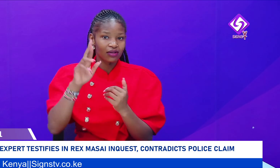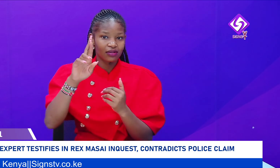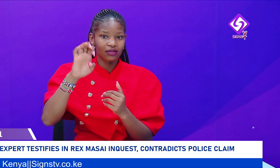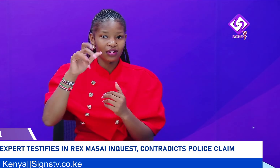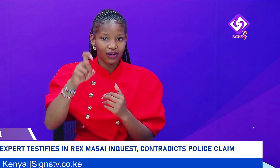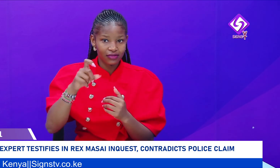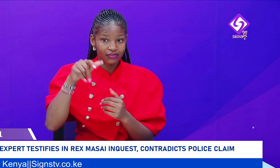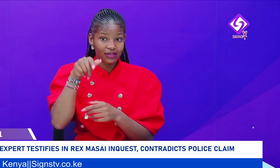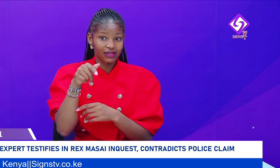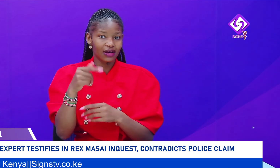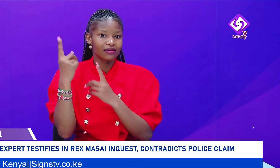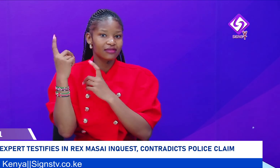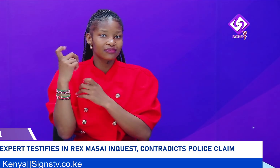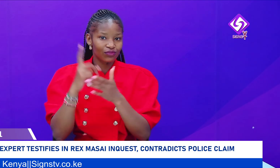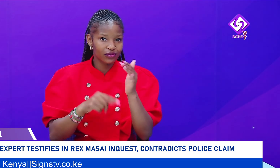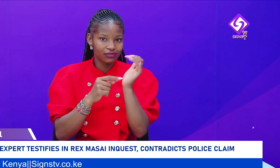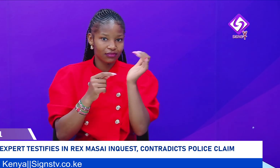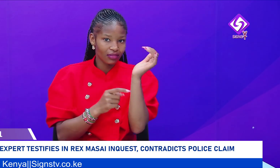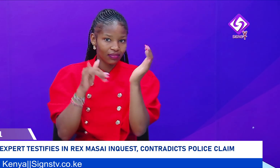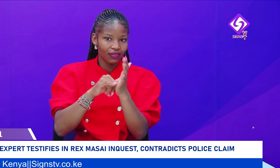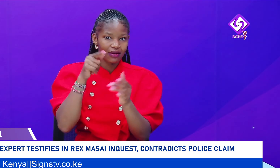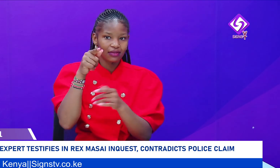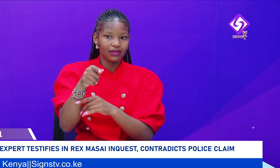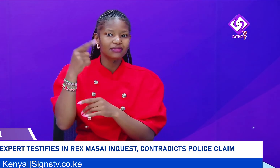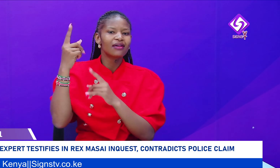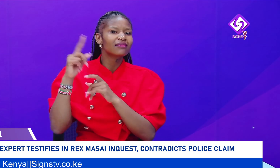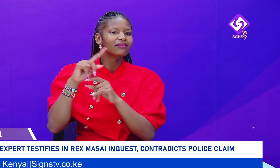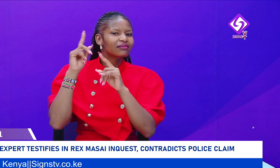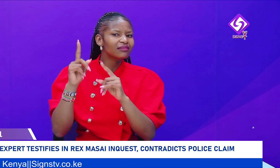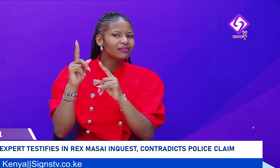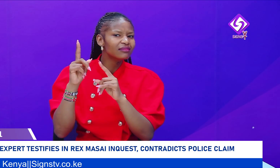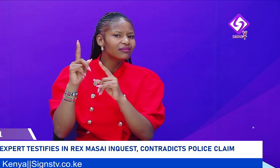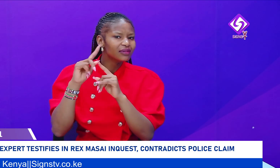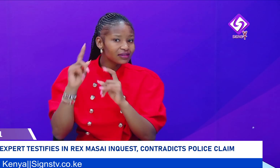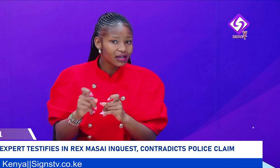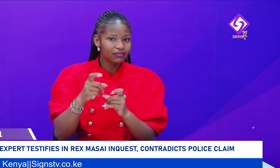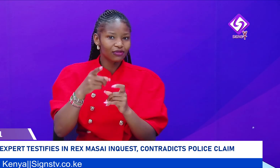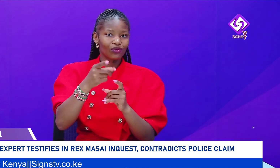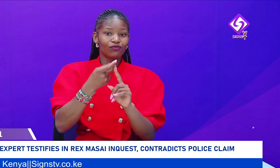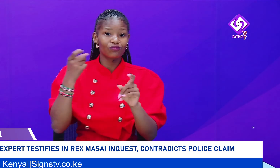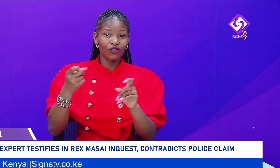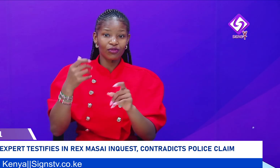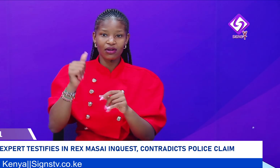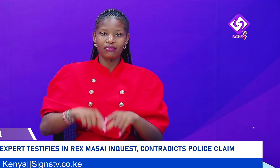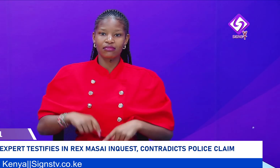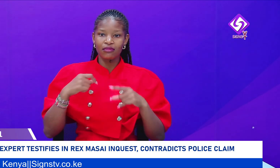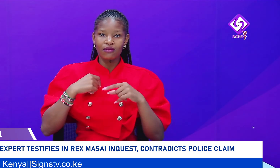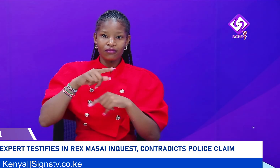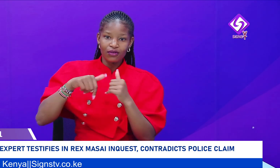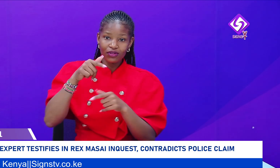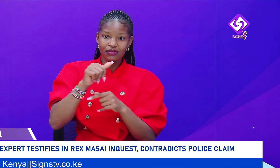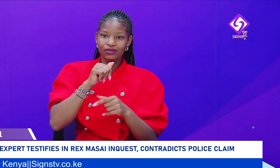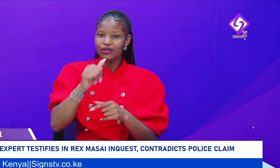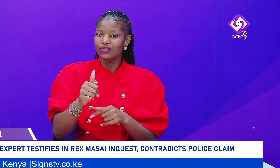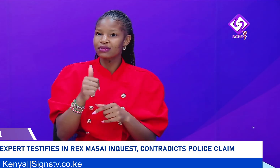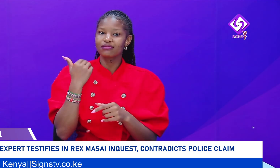The expert stated that fragments he examined were from a live round and not